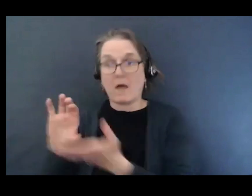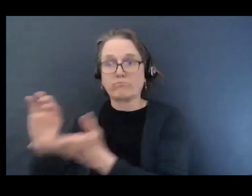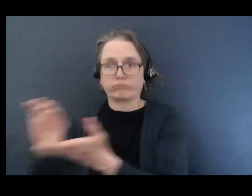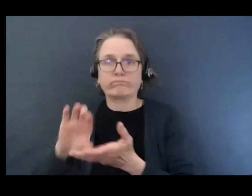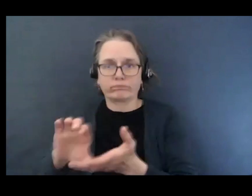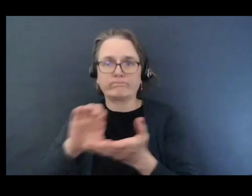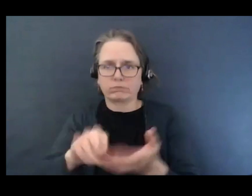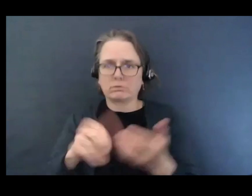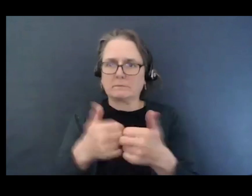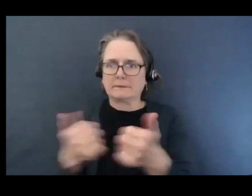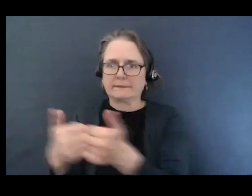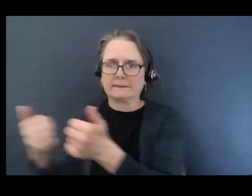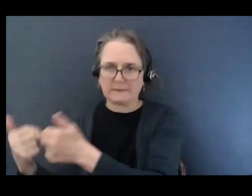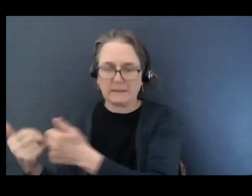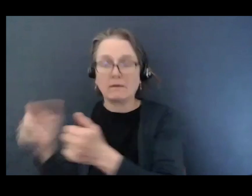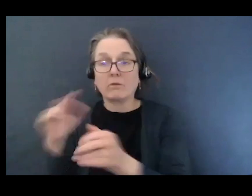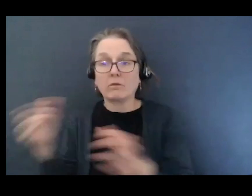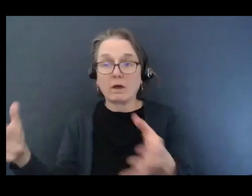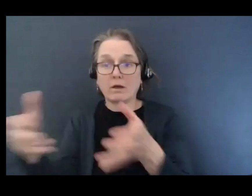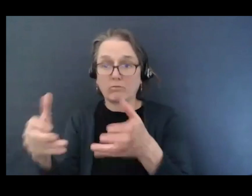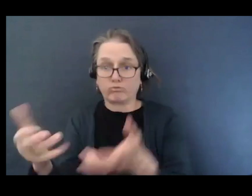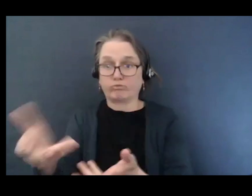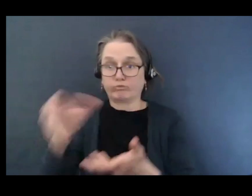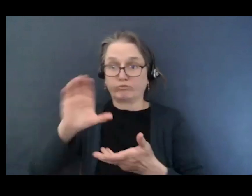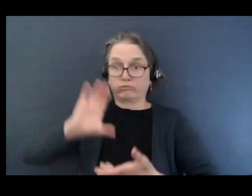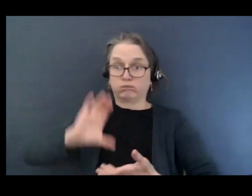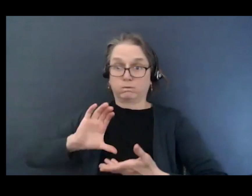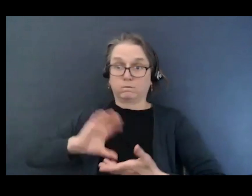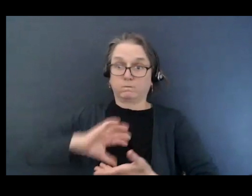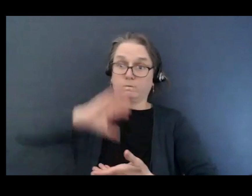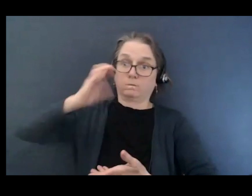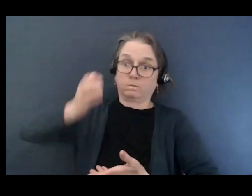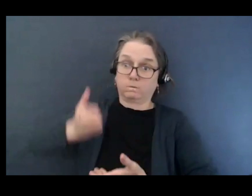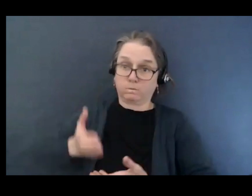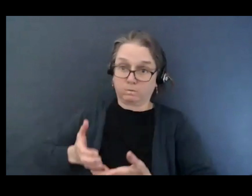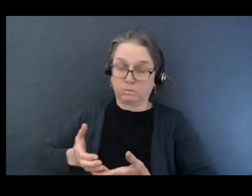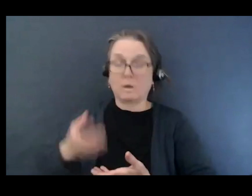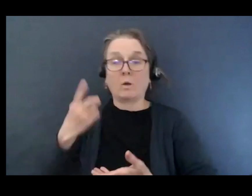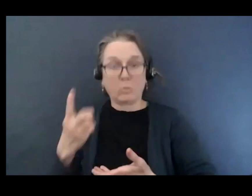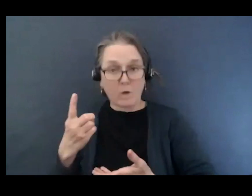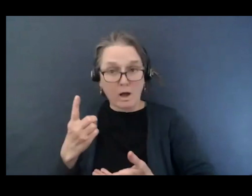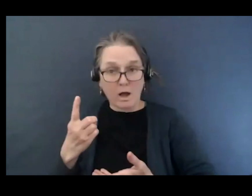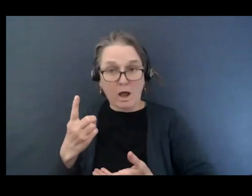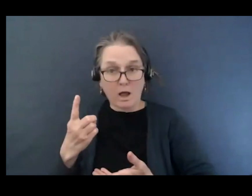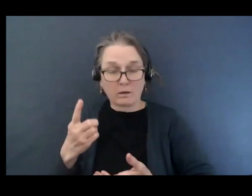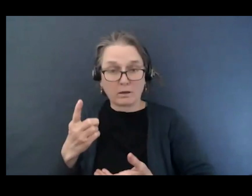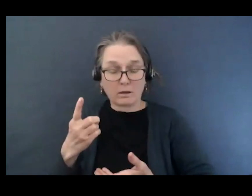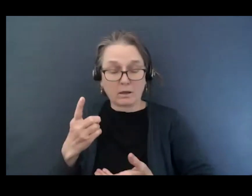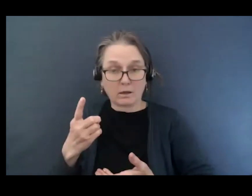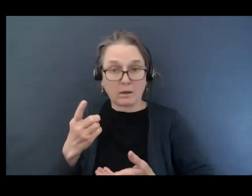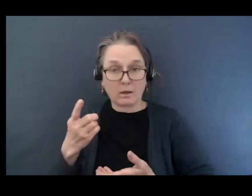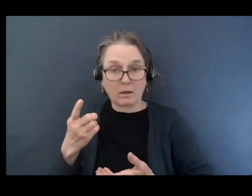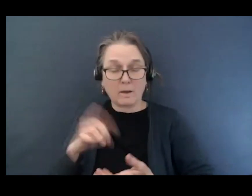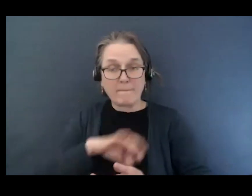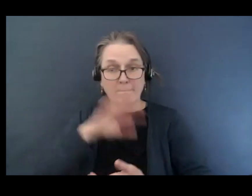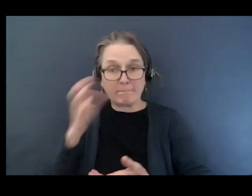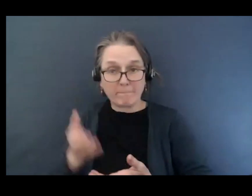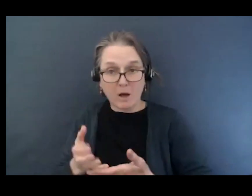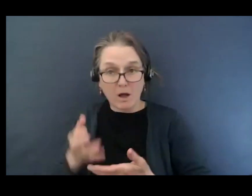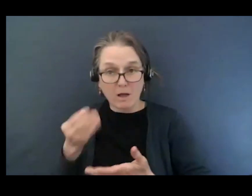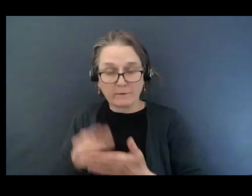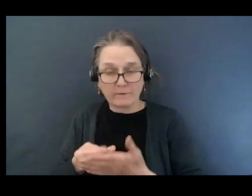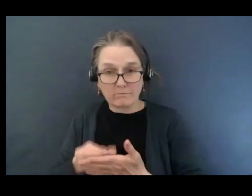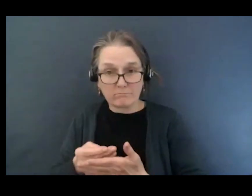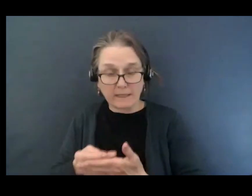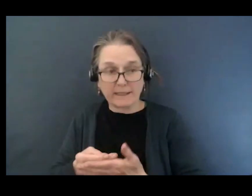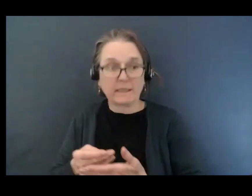same pile, and we can increase access the most with transit and walking and cycling projects, we need to be able